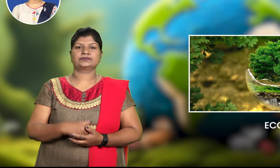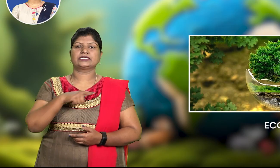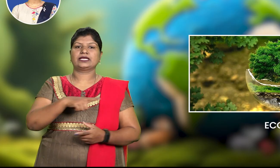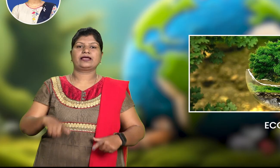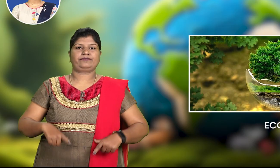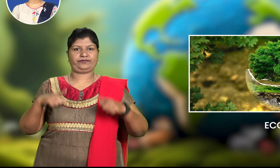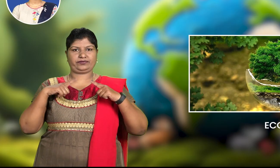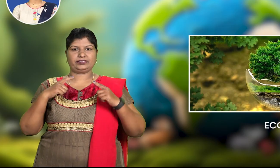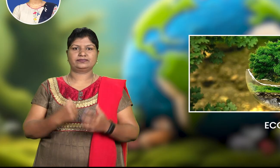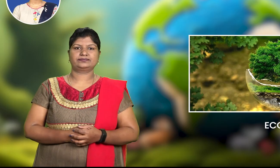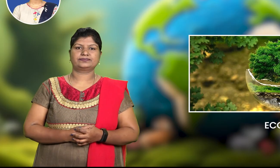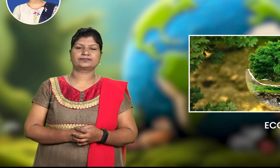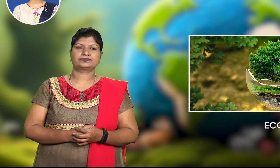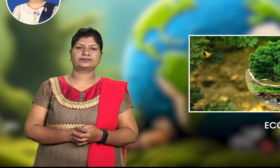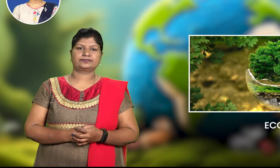living.